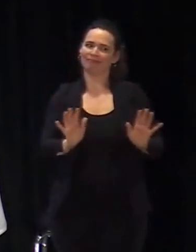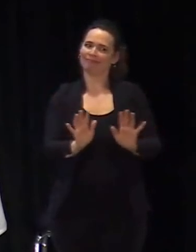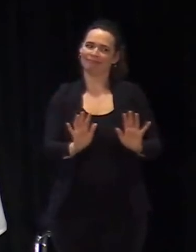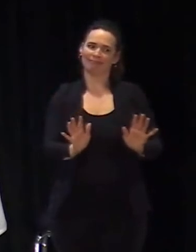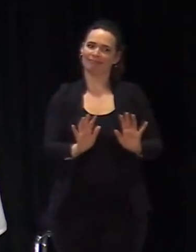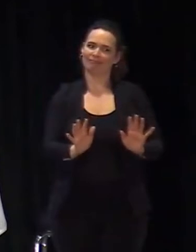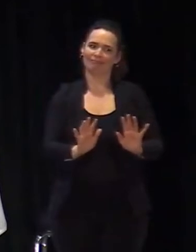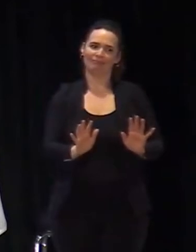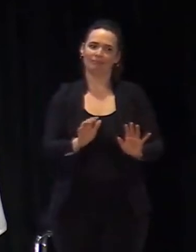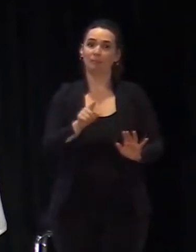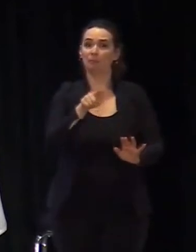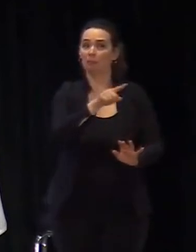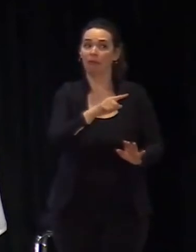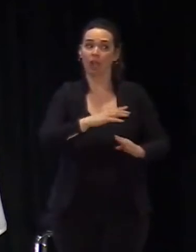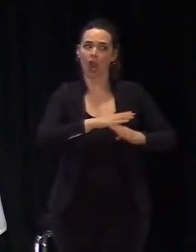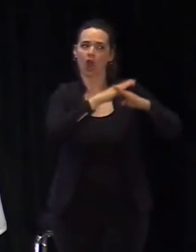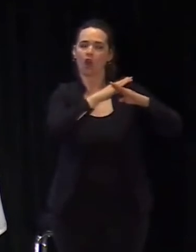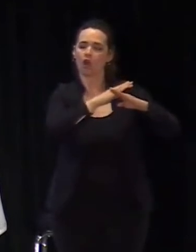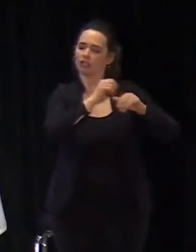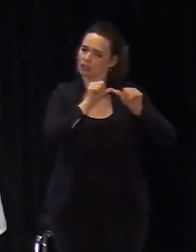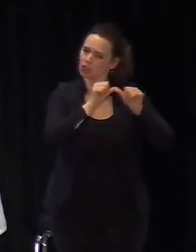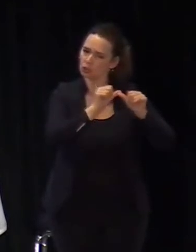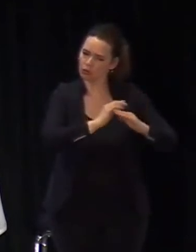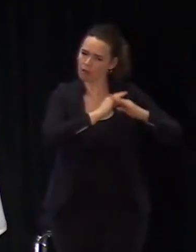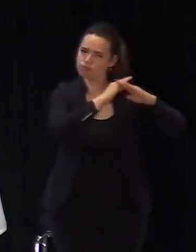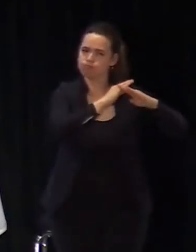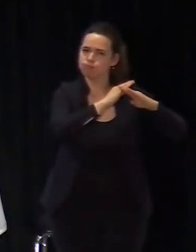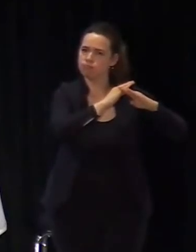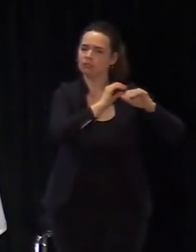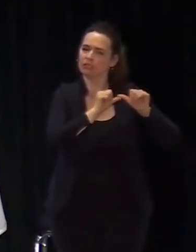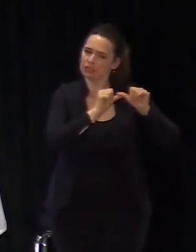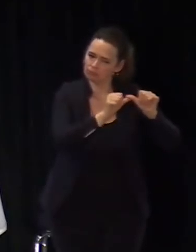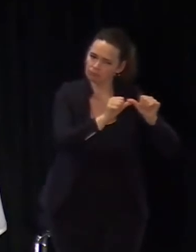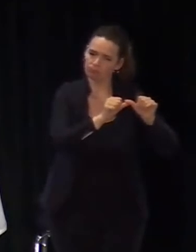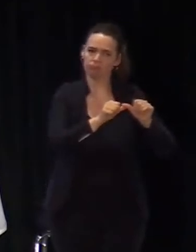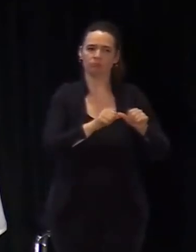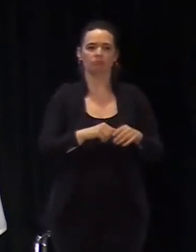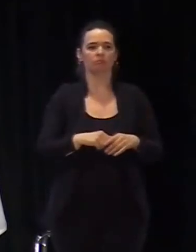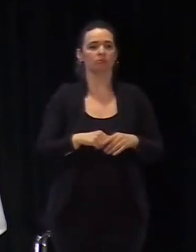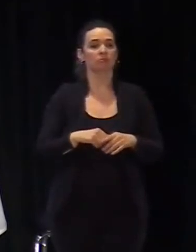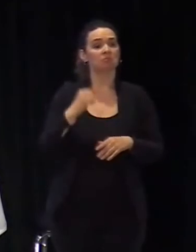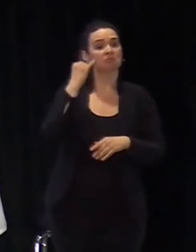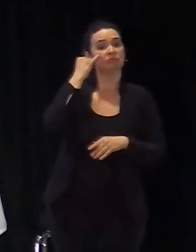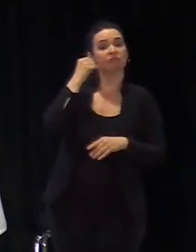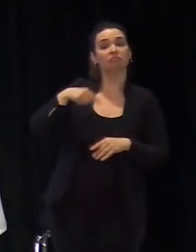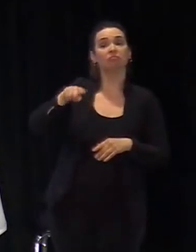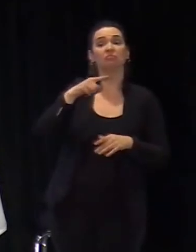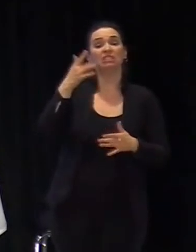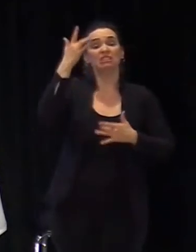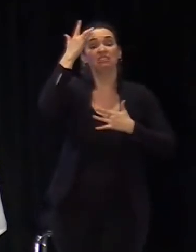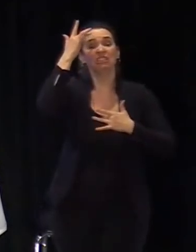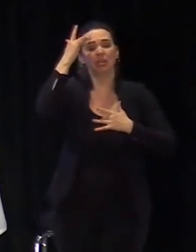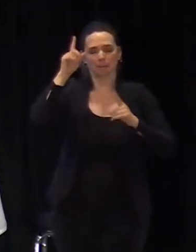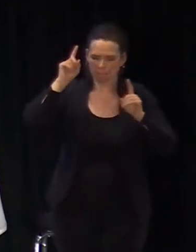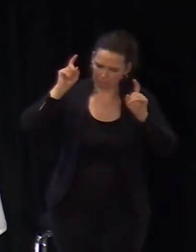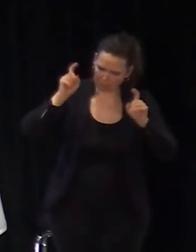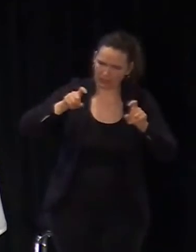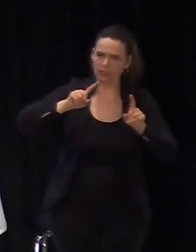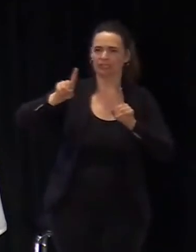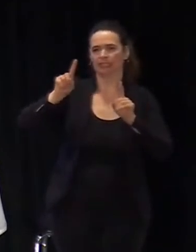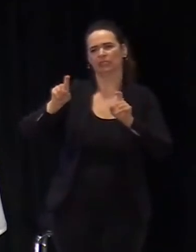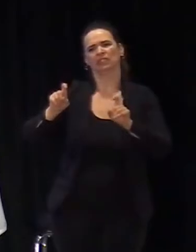with the gatherings, and when you have symptoms, you have to rule out COVID. I think that's the big risk right now. Symptomatic spread helped get